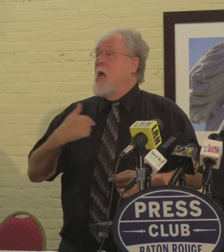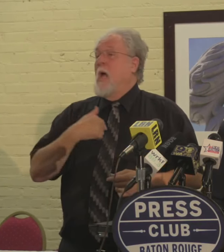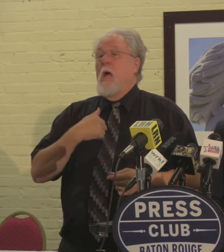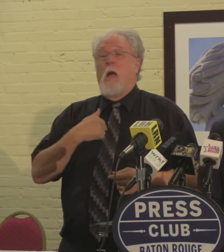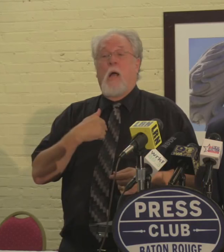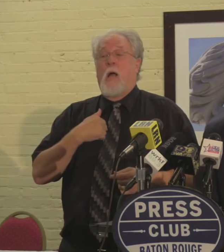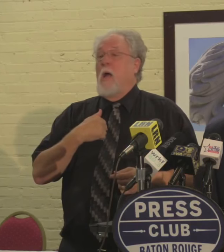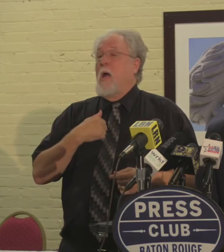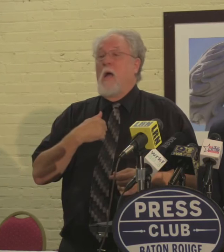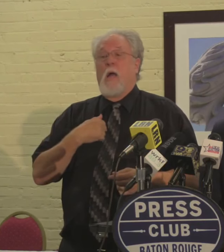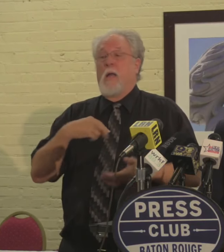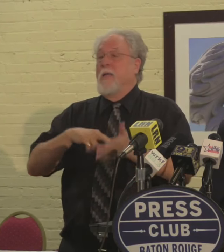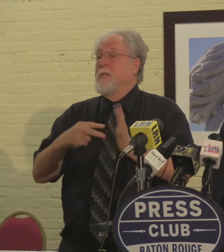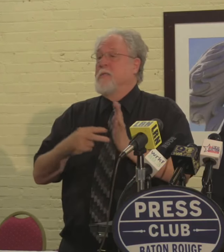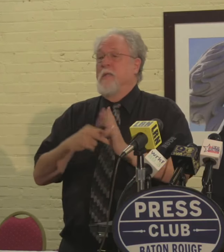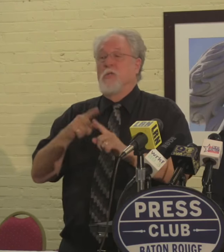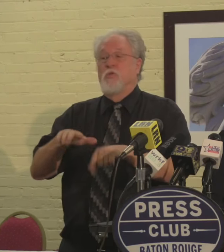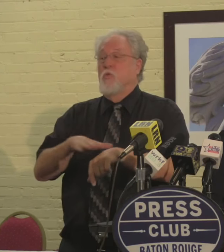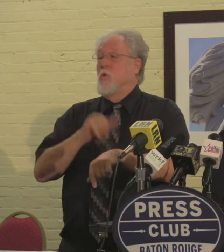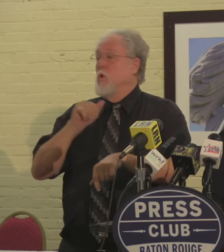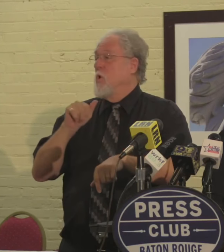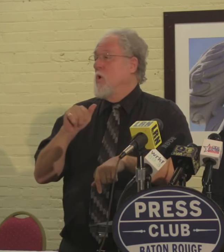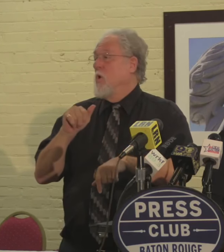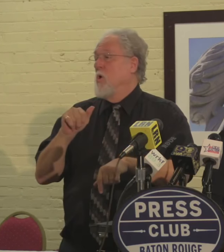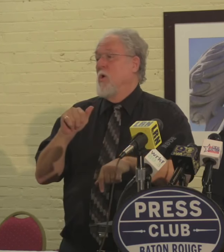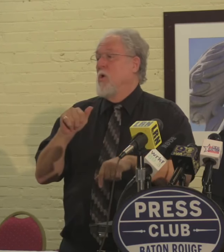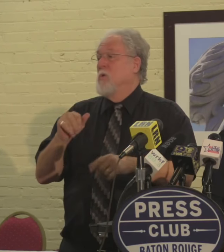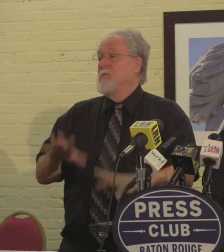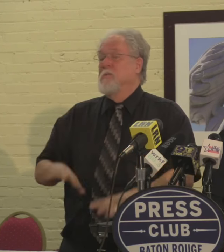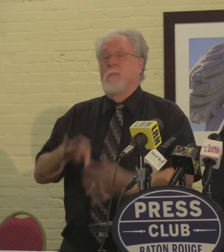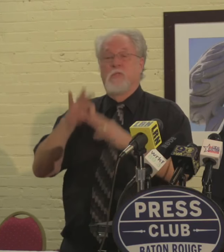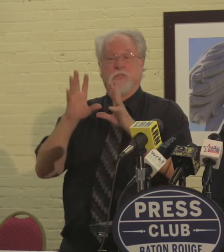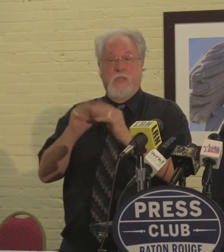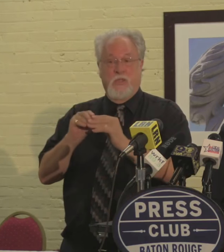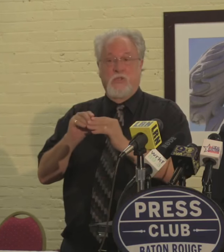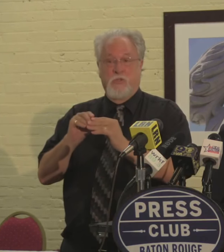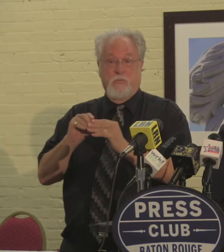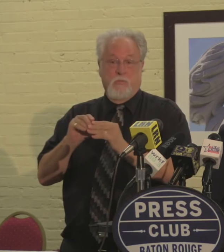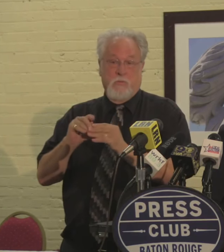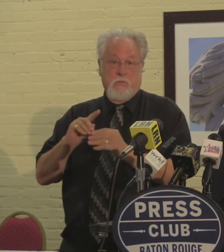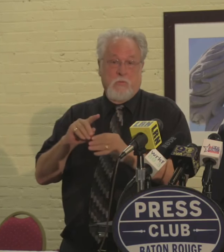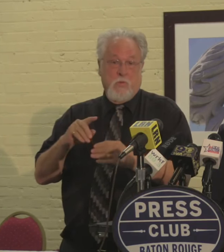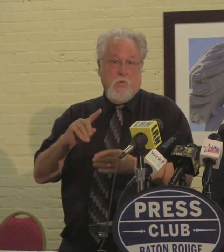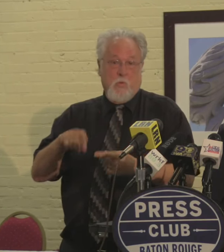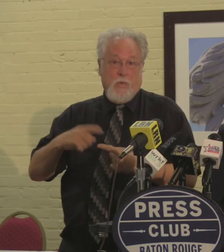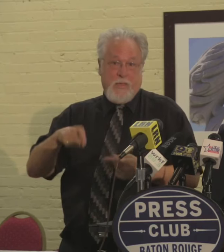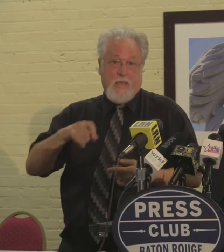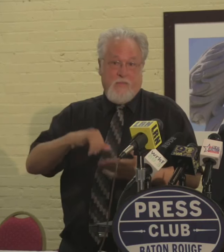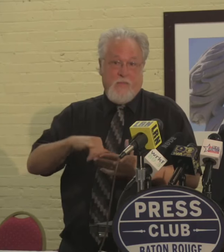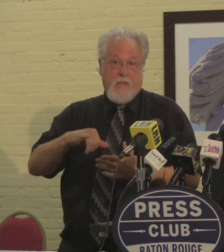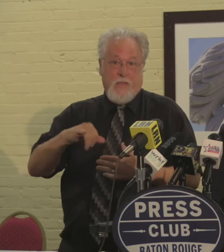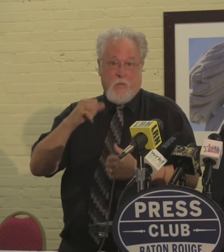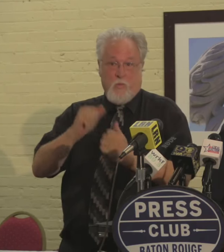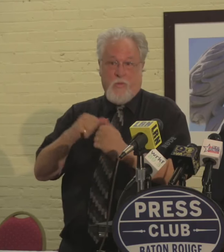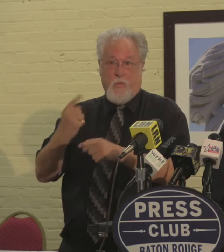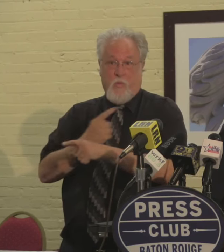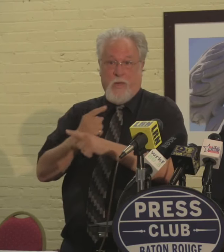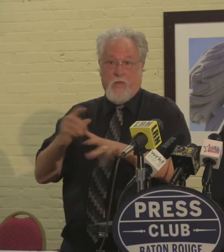not intend to call a special session in February, which is when we need to have it, with the regular session starting in